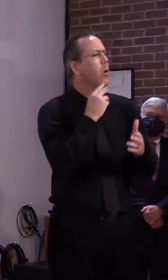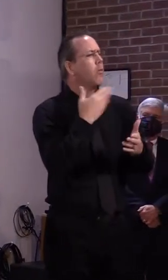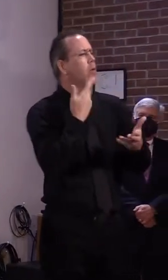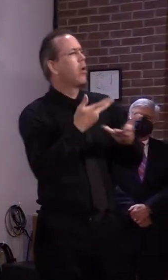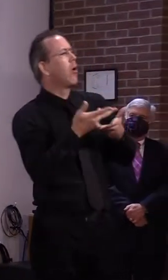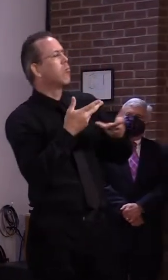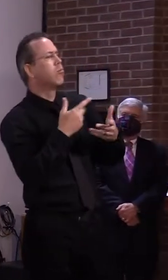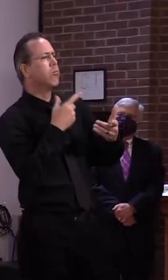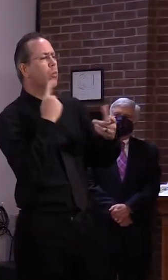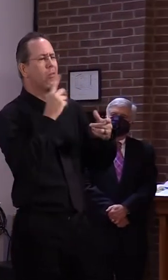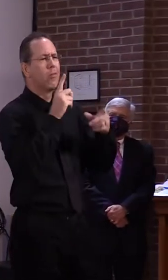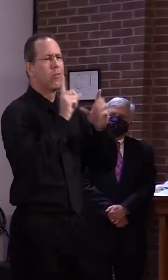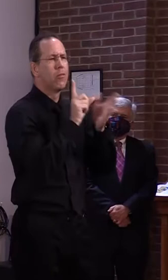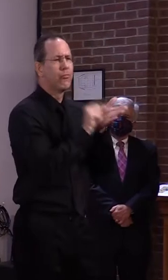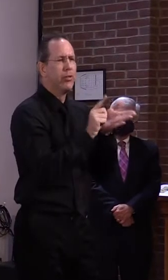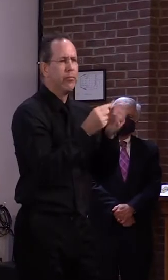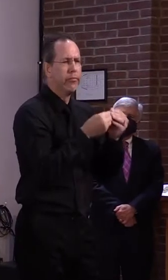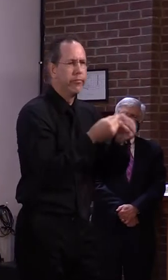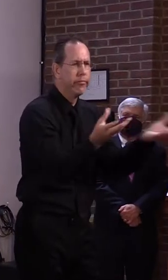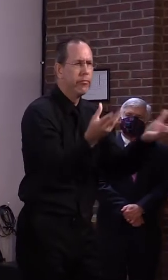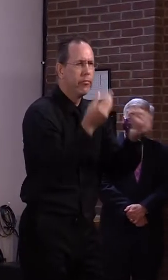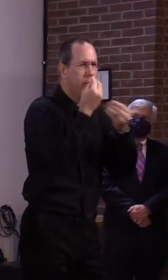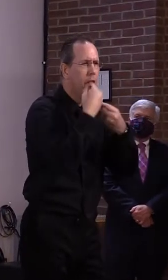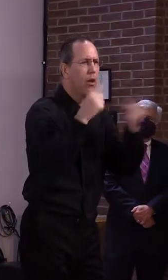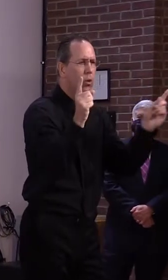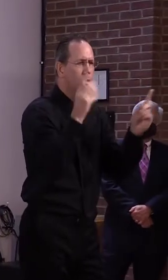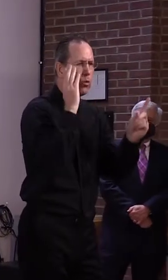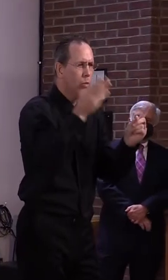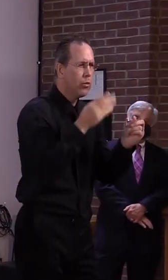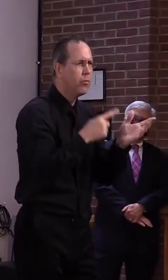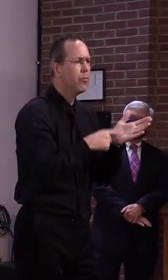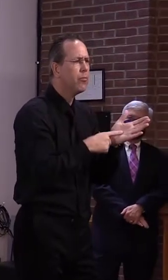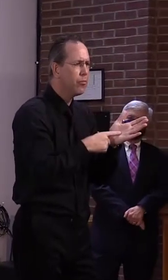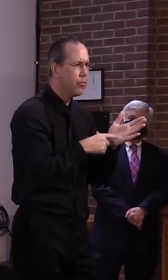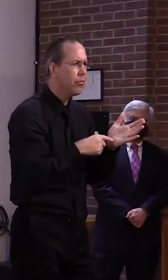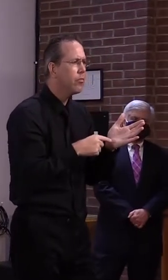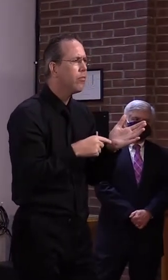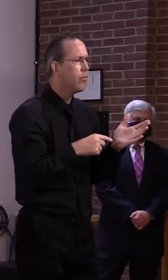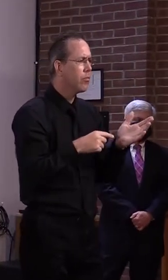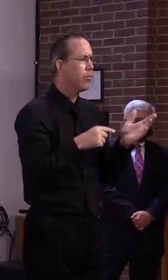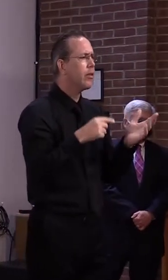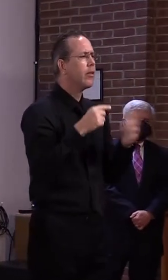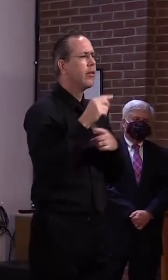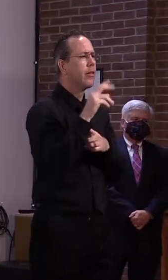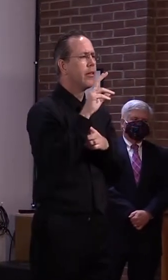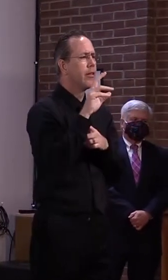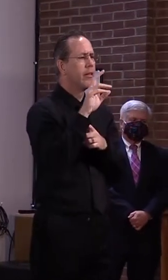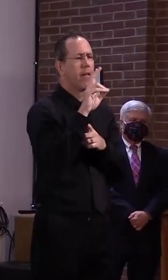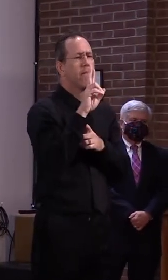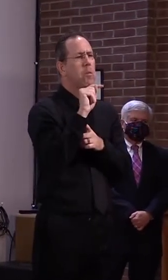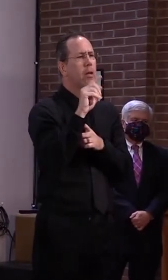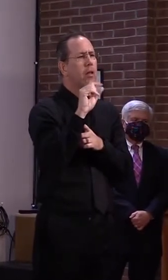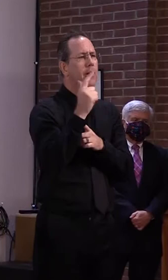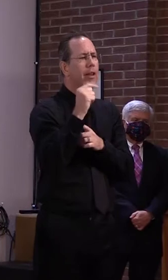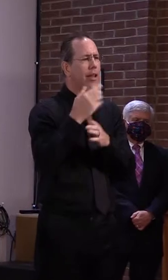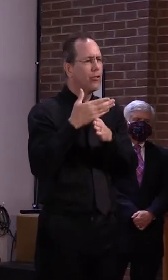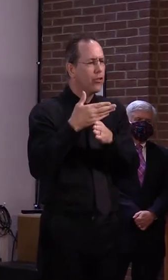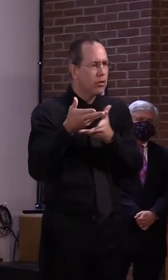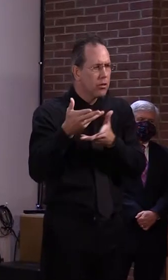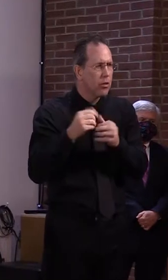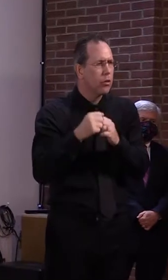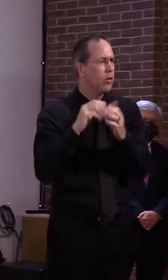has offered, as well as what the legislature might be contemplating. Hopefully there's a common theme that we're all trying to